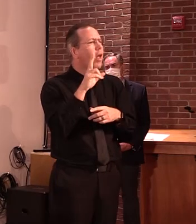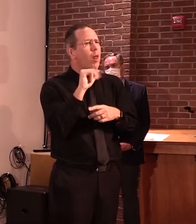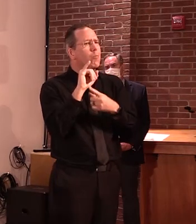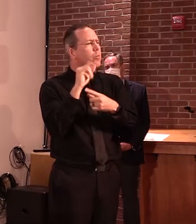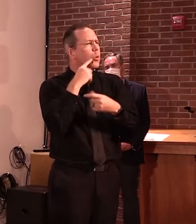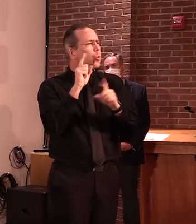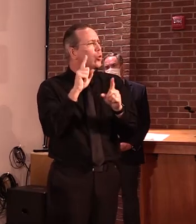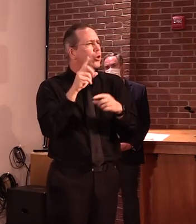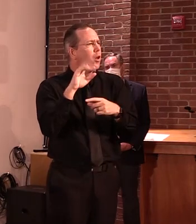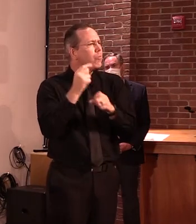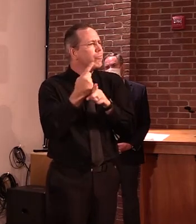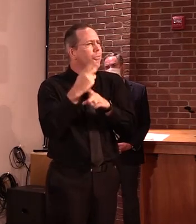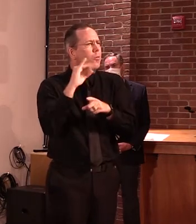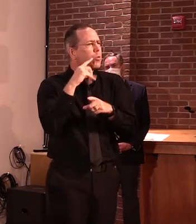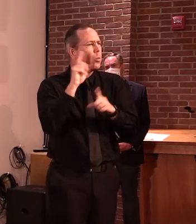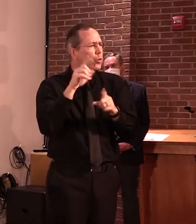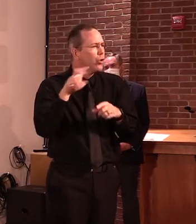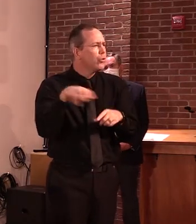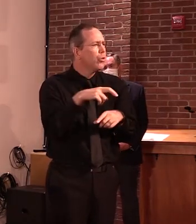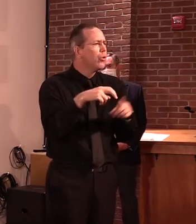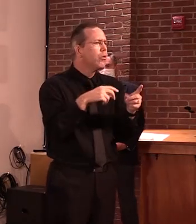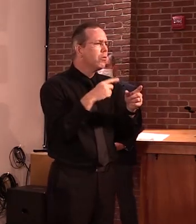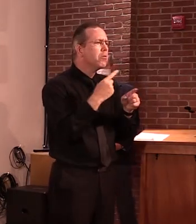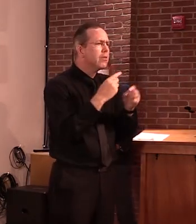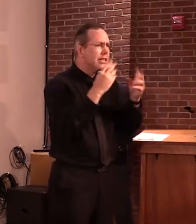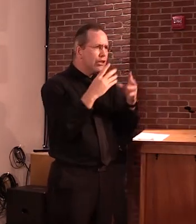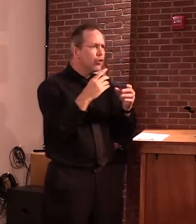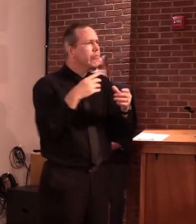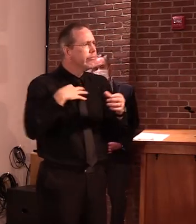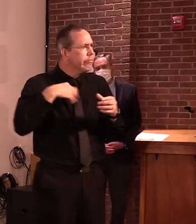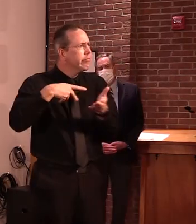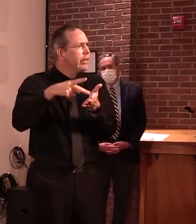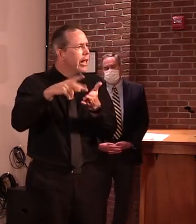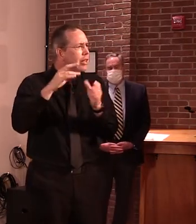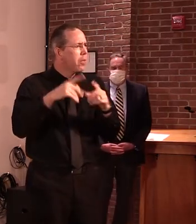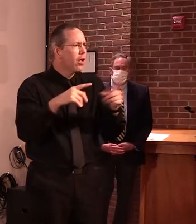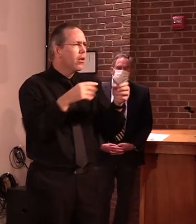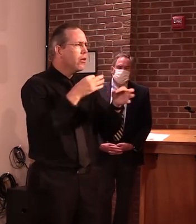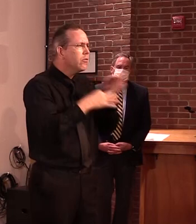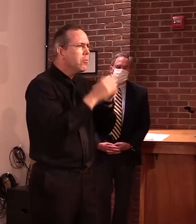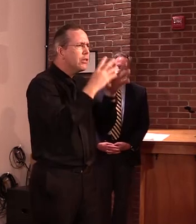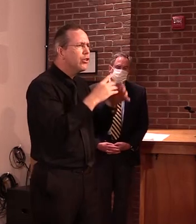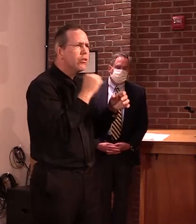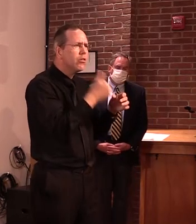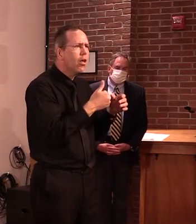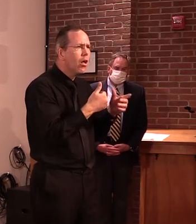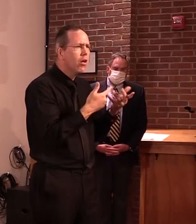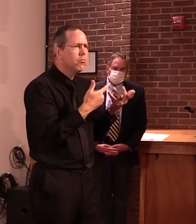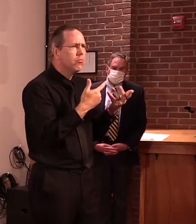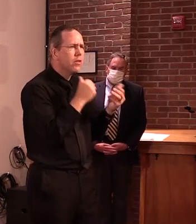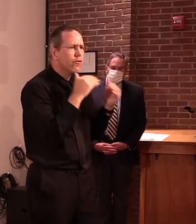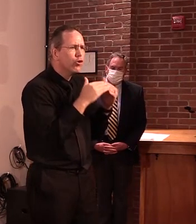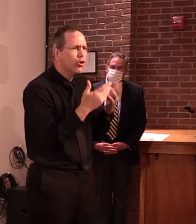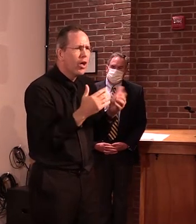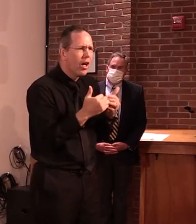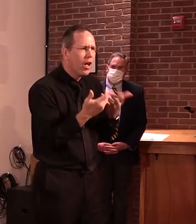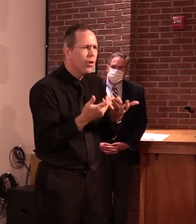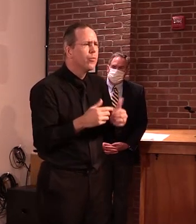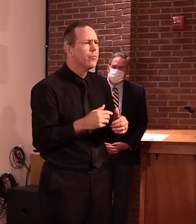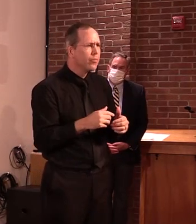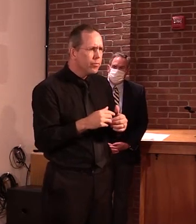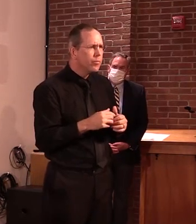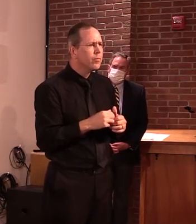been continued to be paid throughout the pandemic under normal conditions through the districts and the